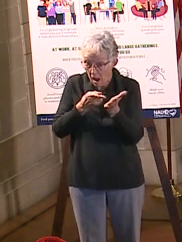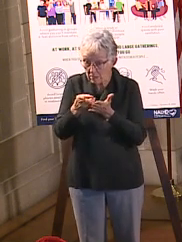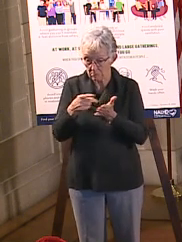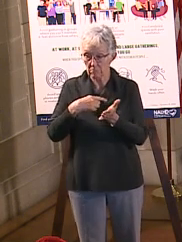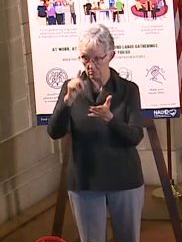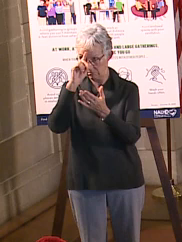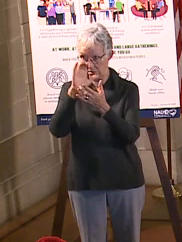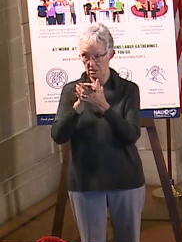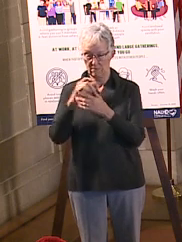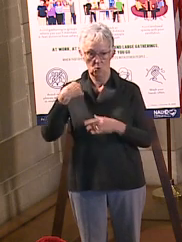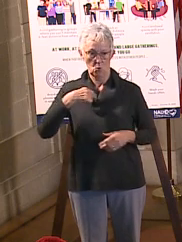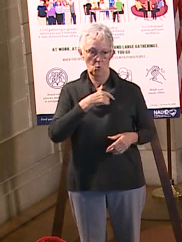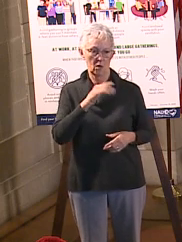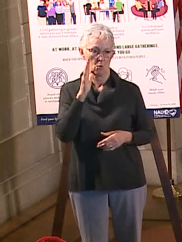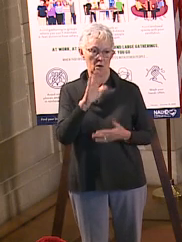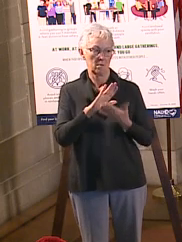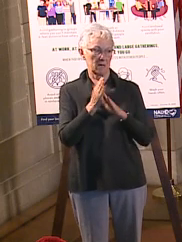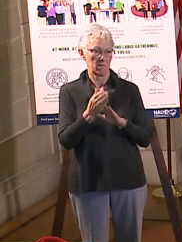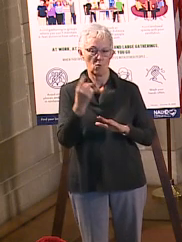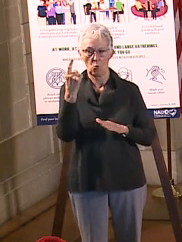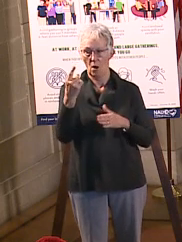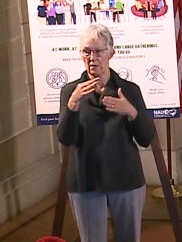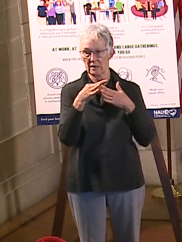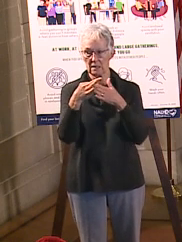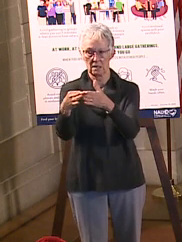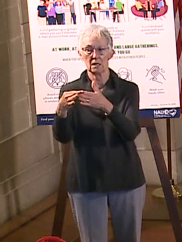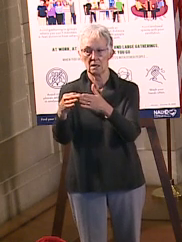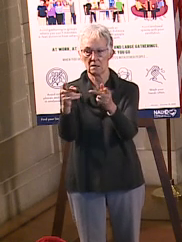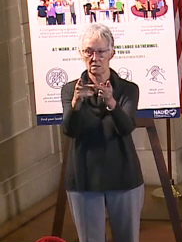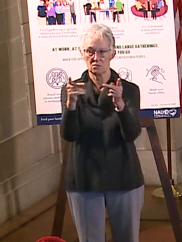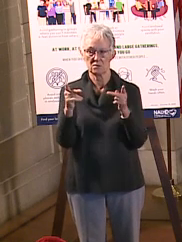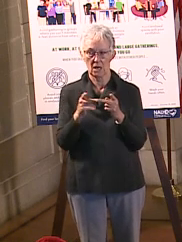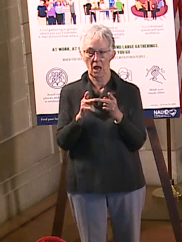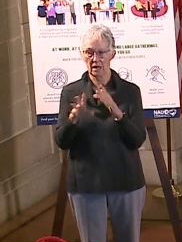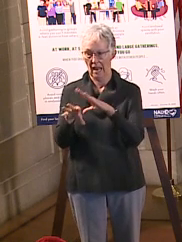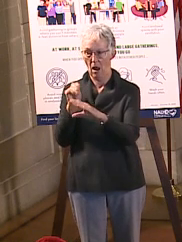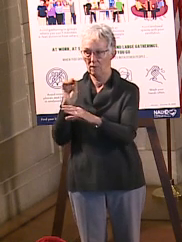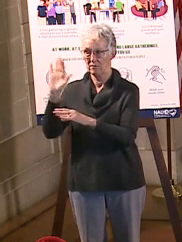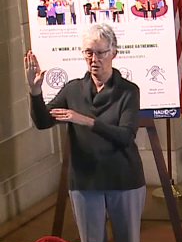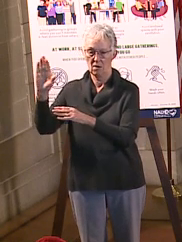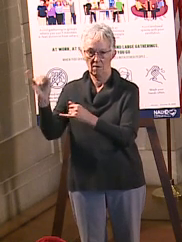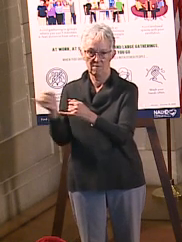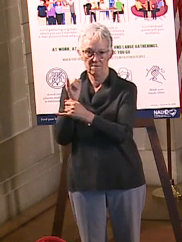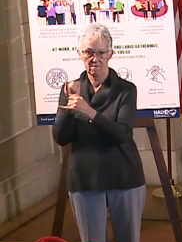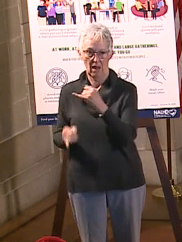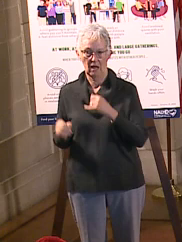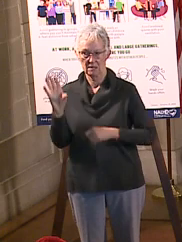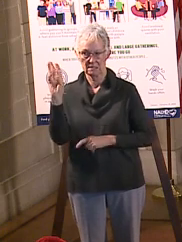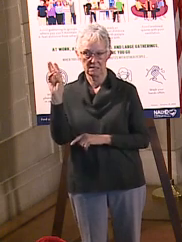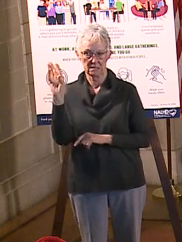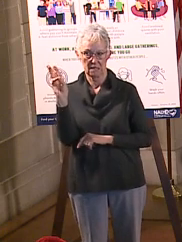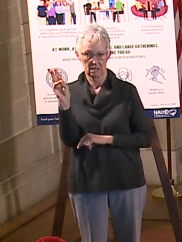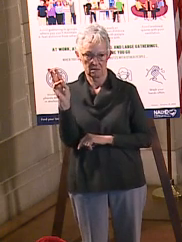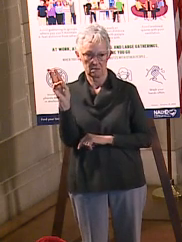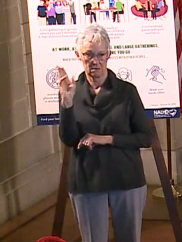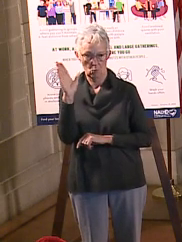are going to be one of the lead sites out of the final 6 places that U.S. Space Command has a chance to come here to